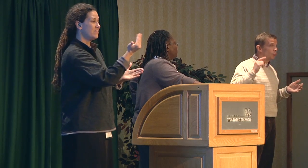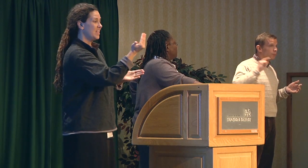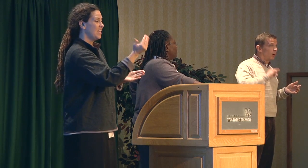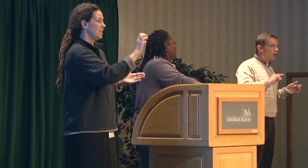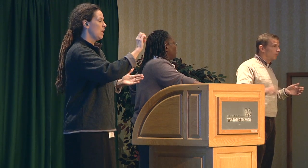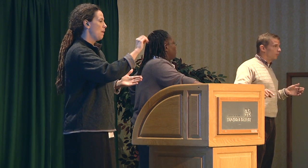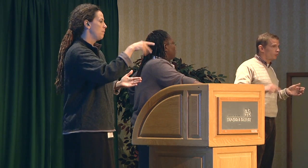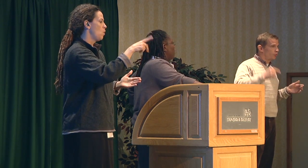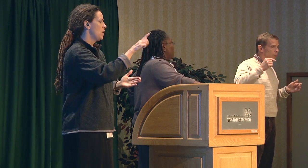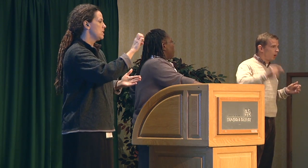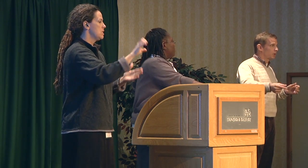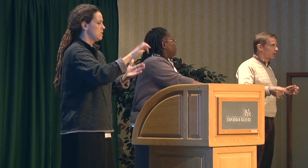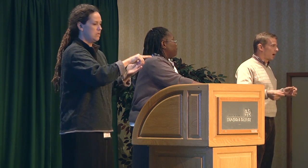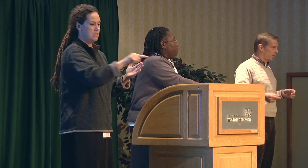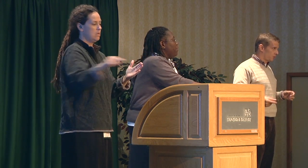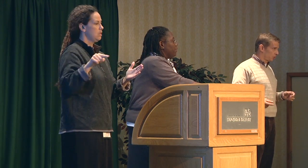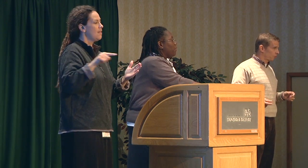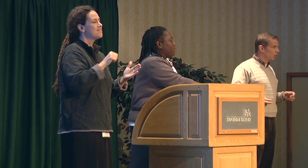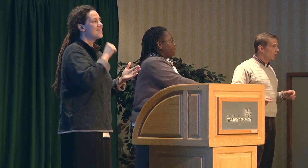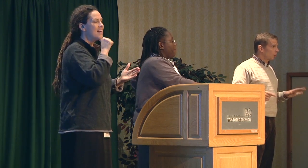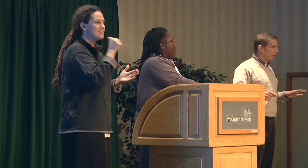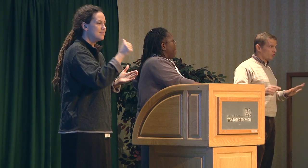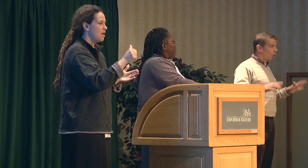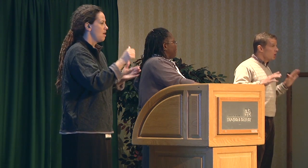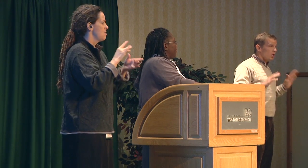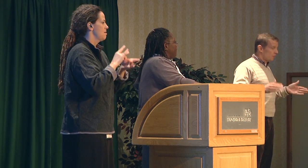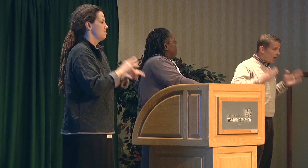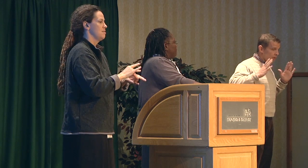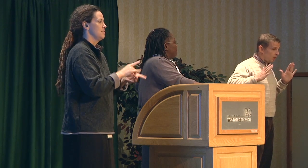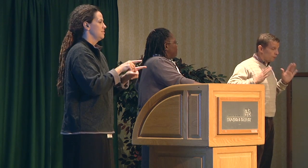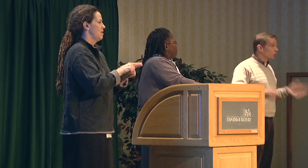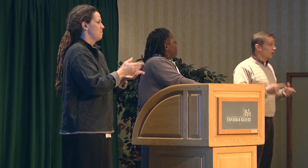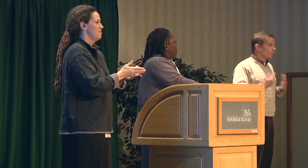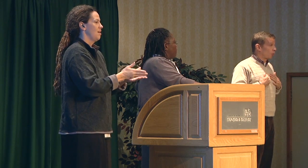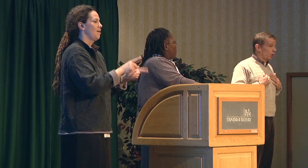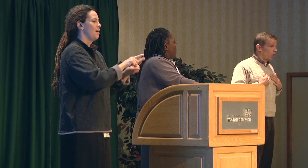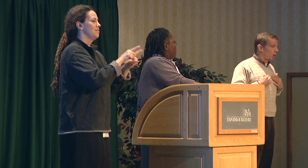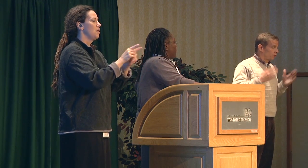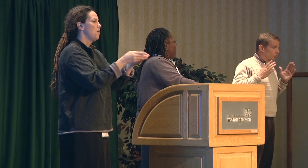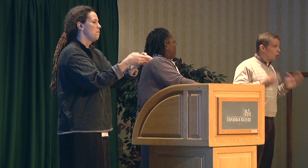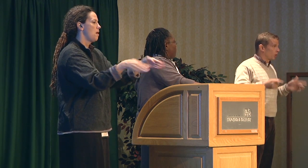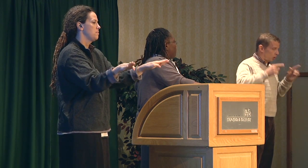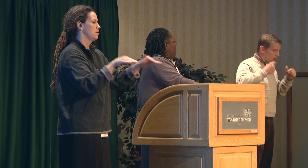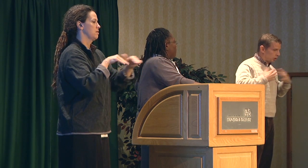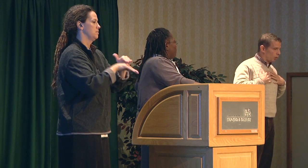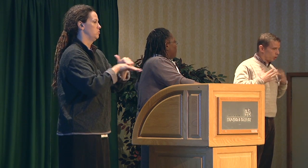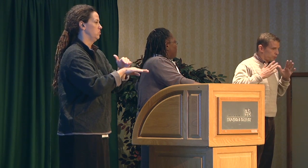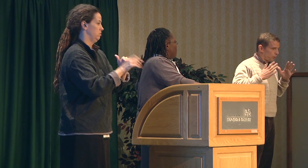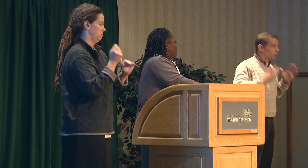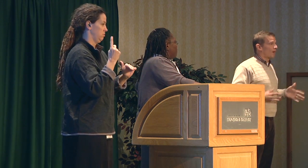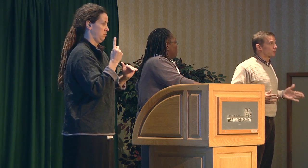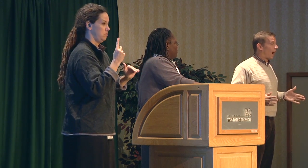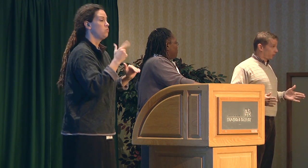to public accommodations. Okay, so if I'm for example, a